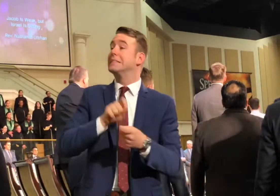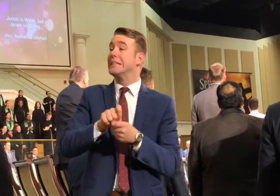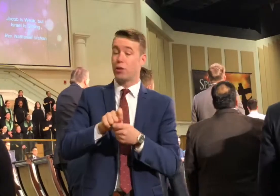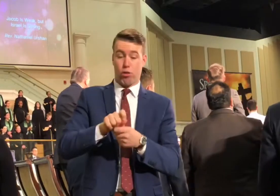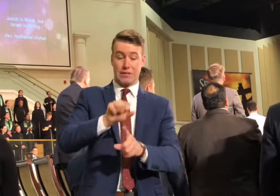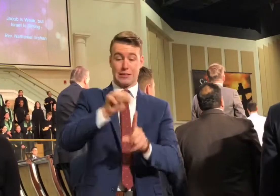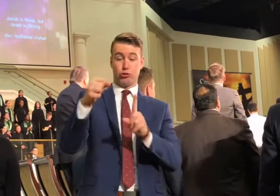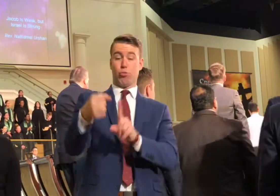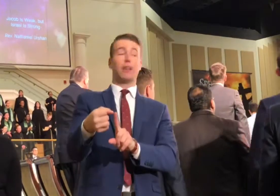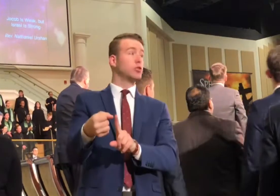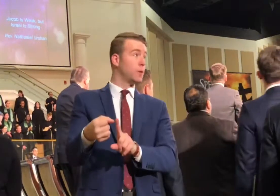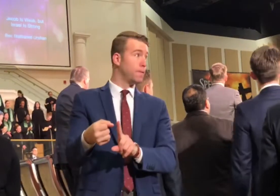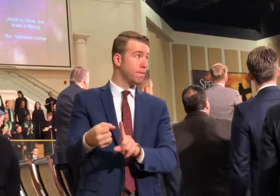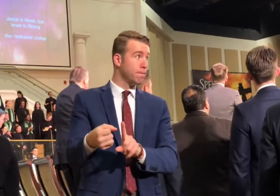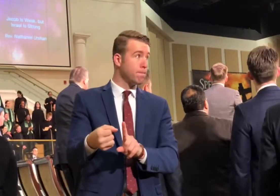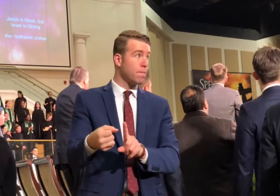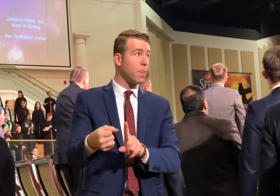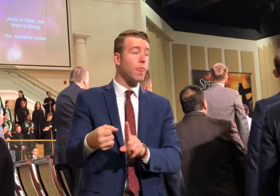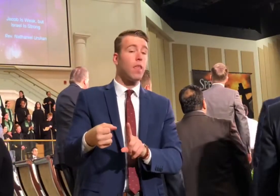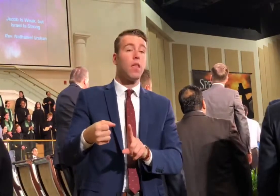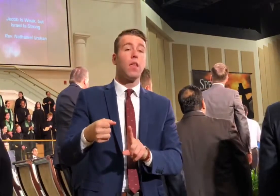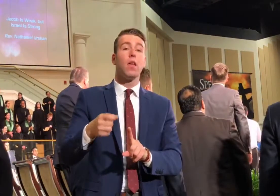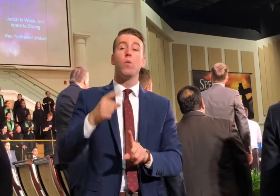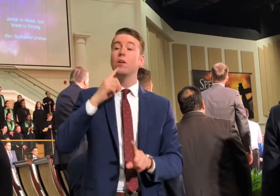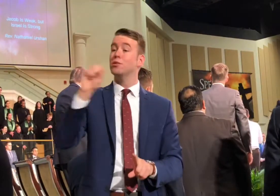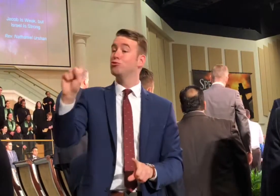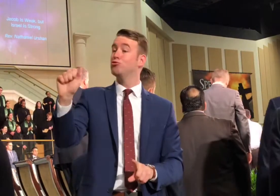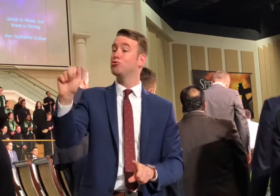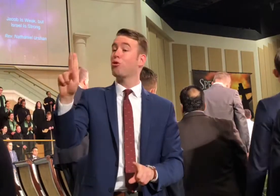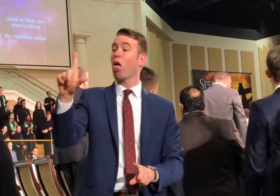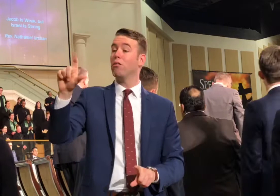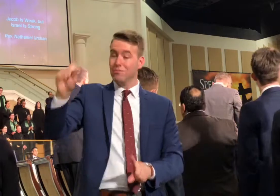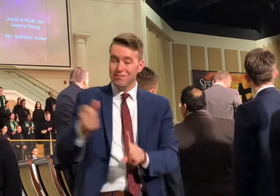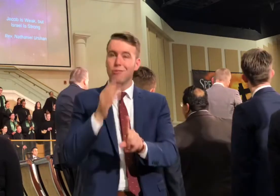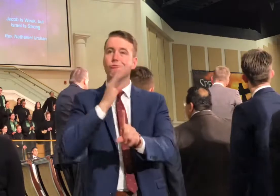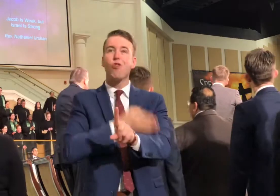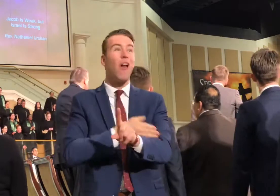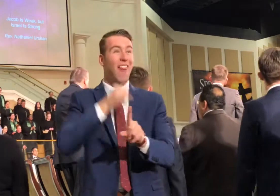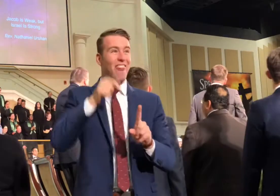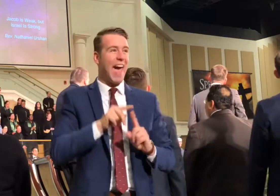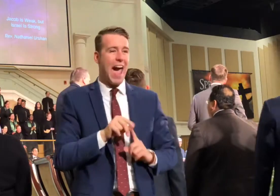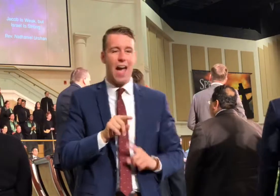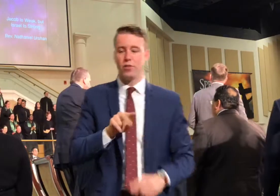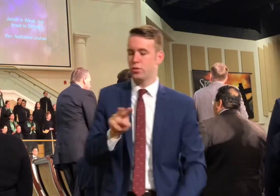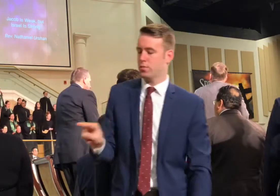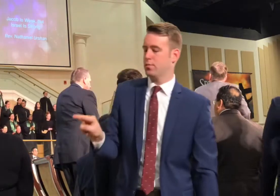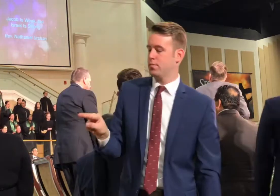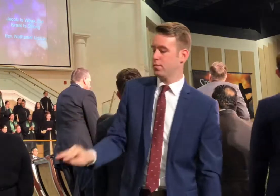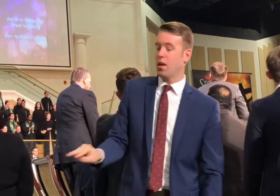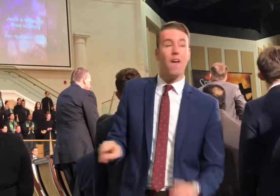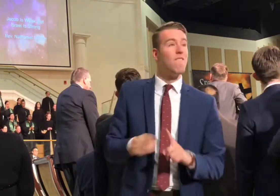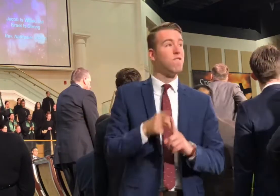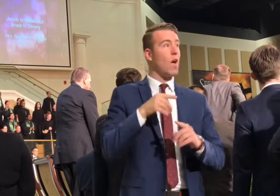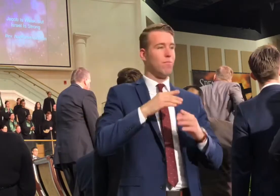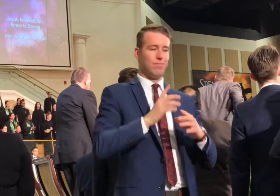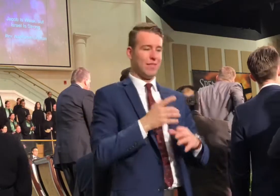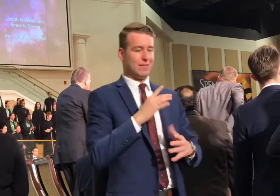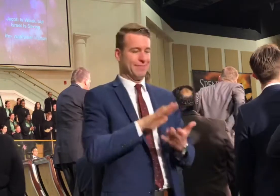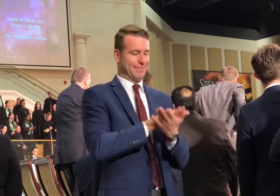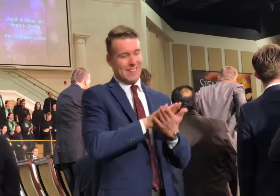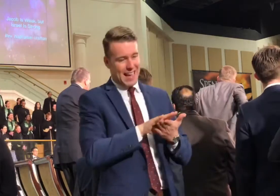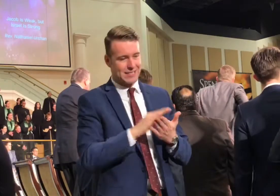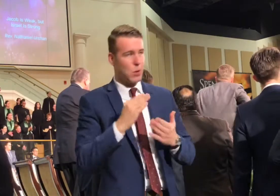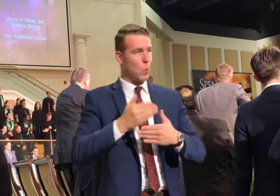Set of circumstances, it was Saul's daughter who looked down out of her ivory